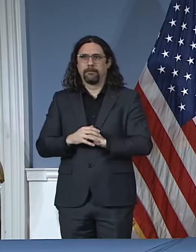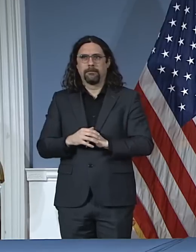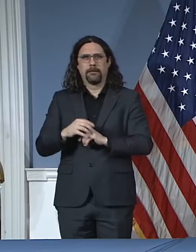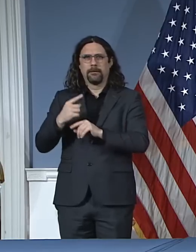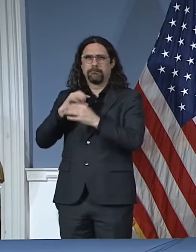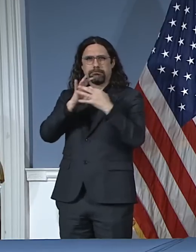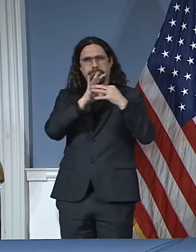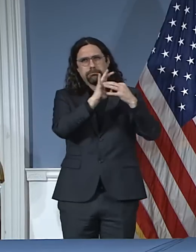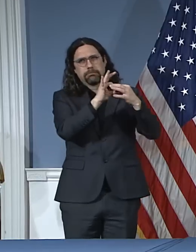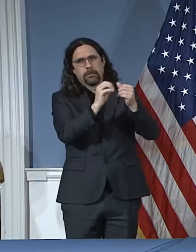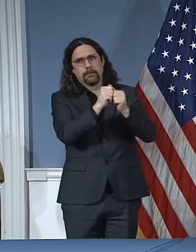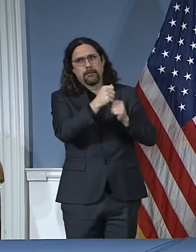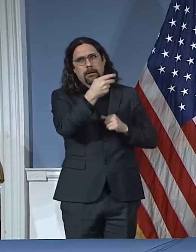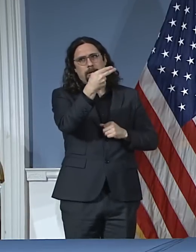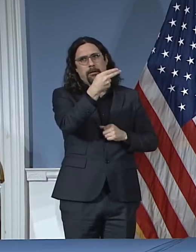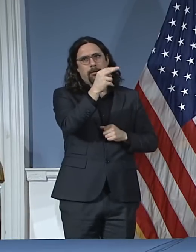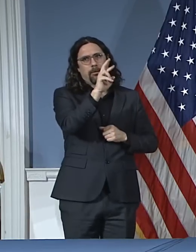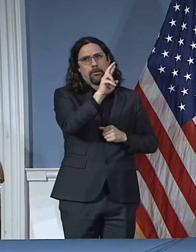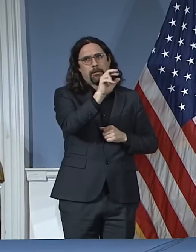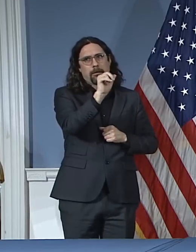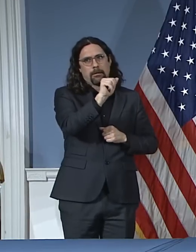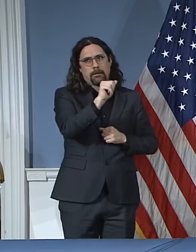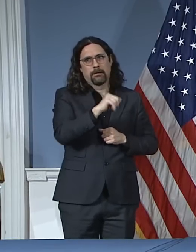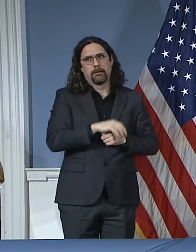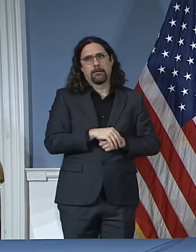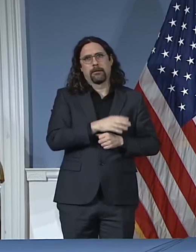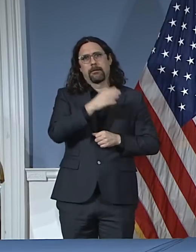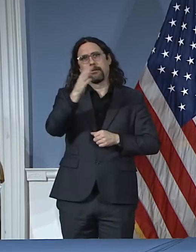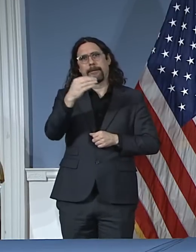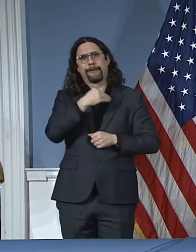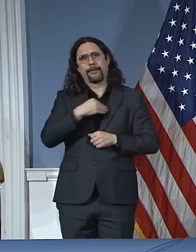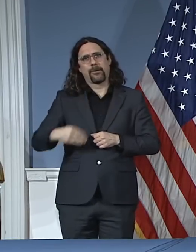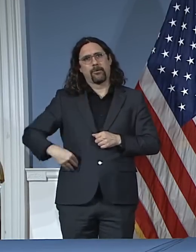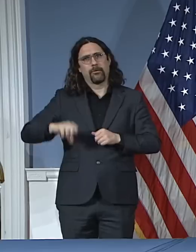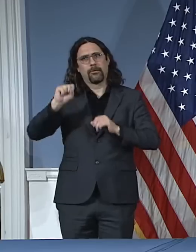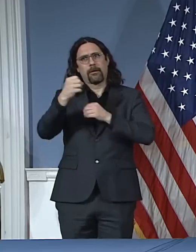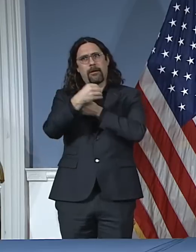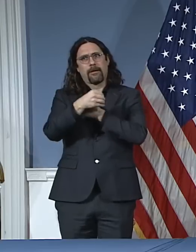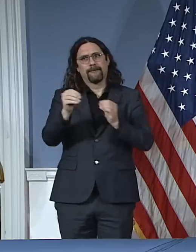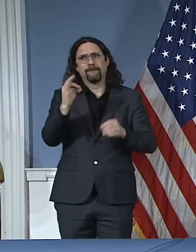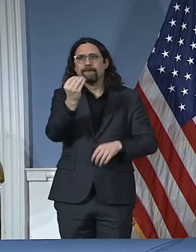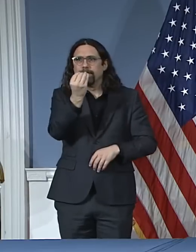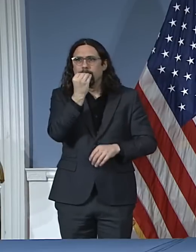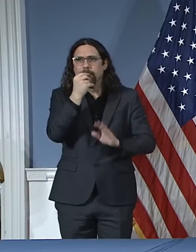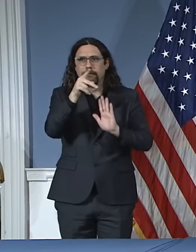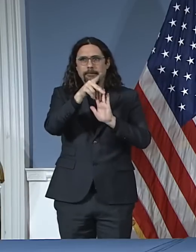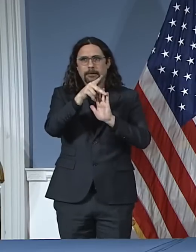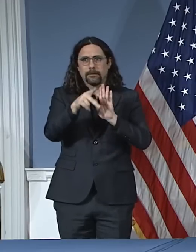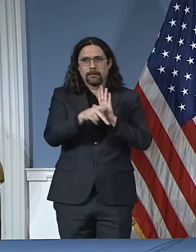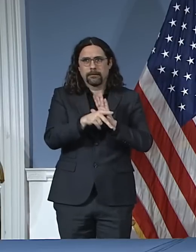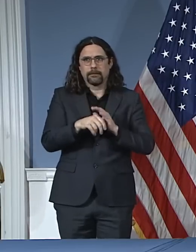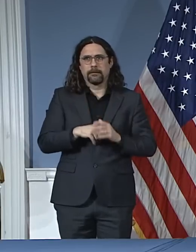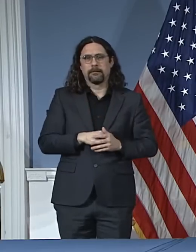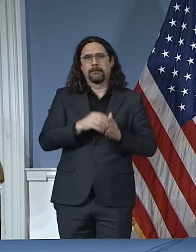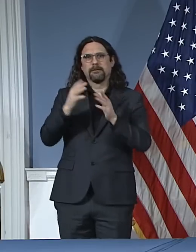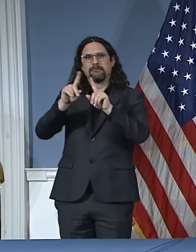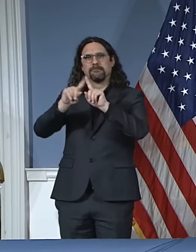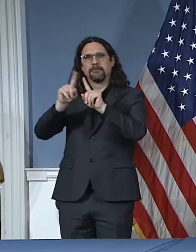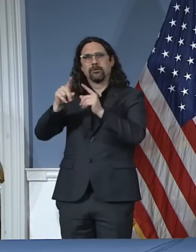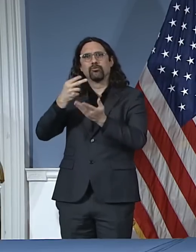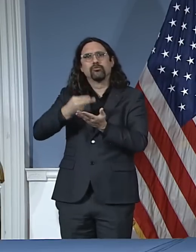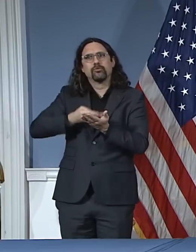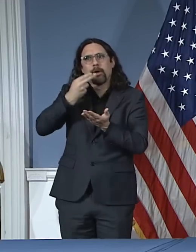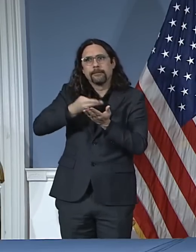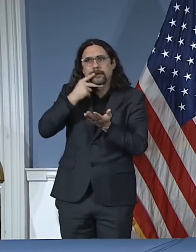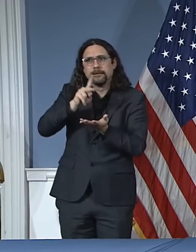Food Policy, obviously, state agencies, food banks, soup kitchens, so many amazing nonprofit organizations. She'll